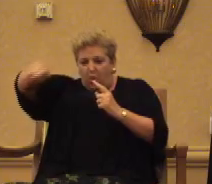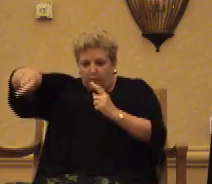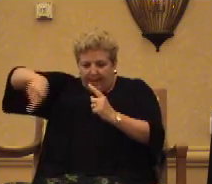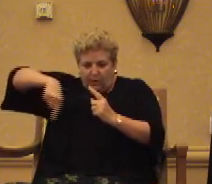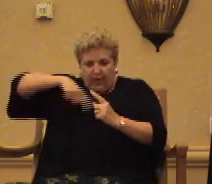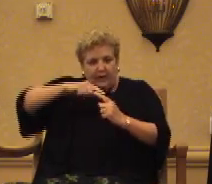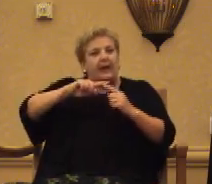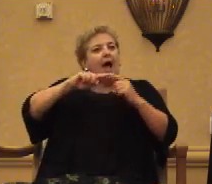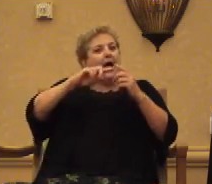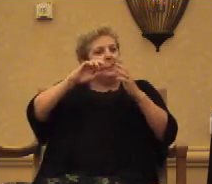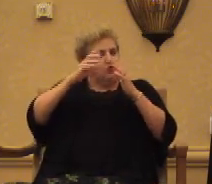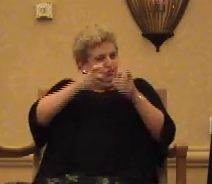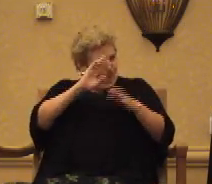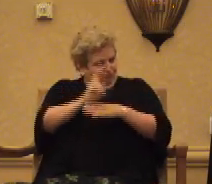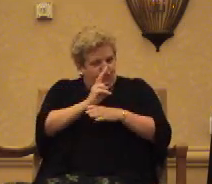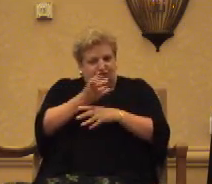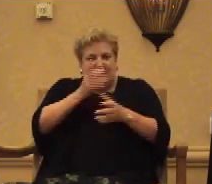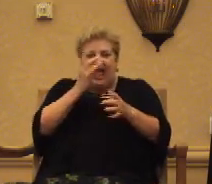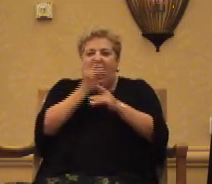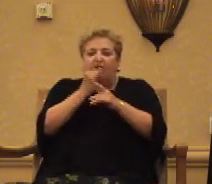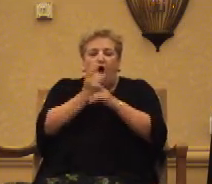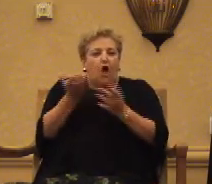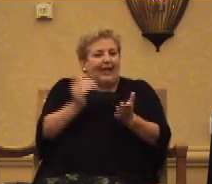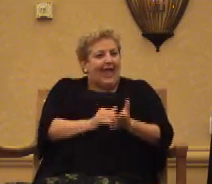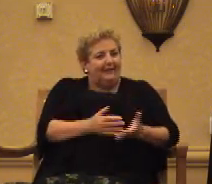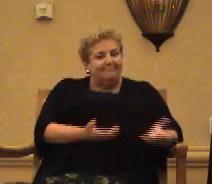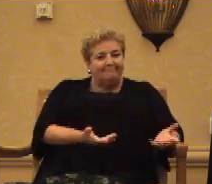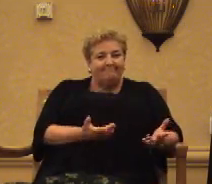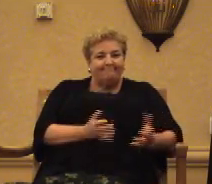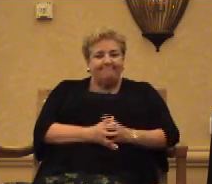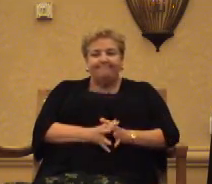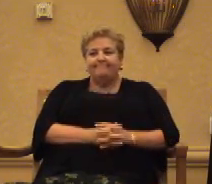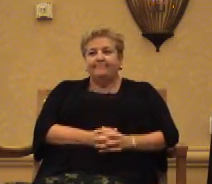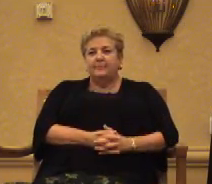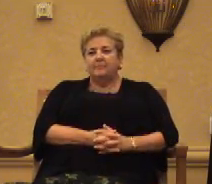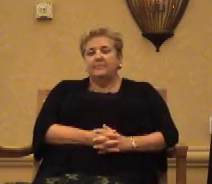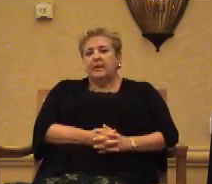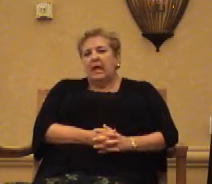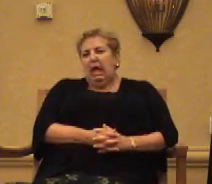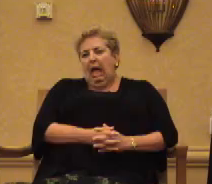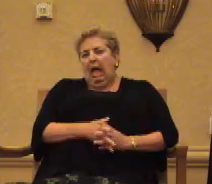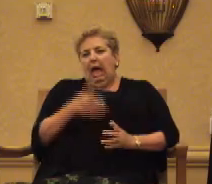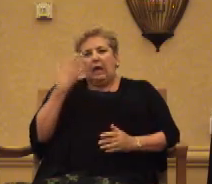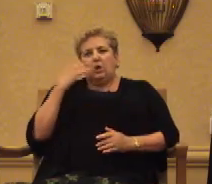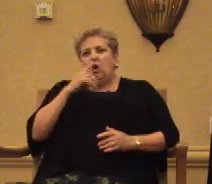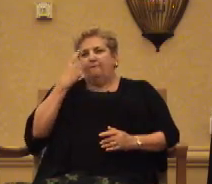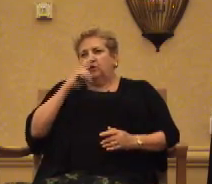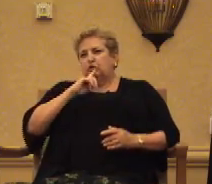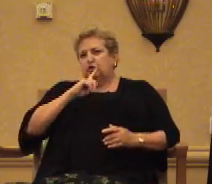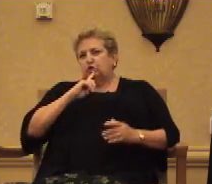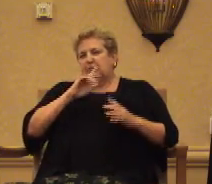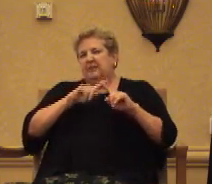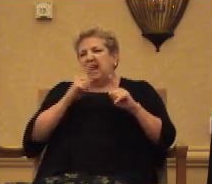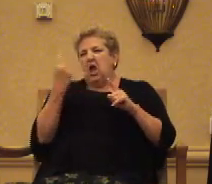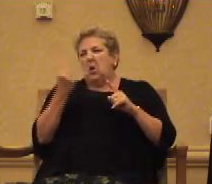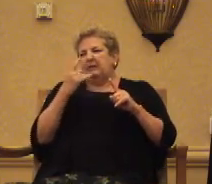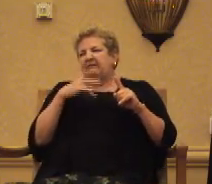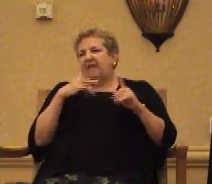And I don't know for sure, but I've always suspected that my little several